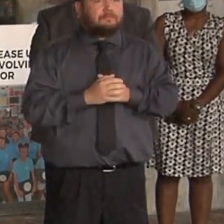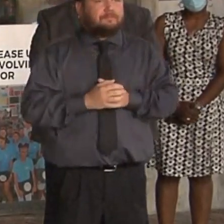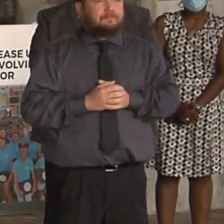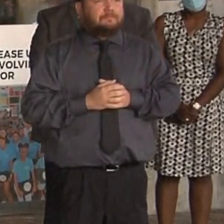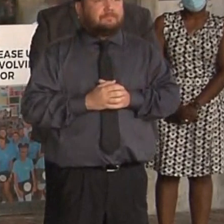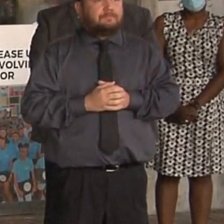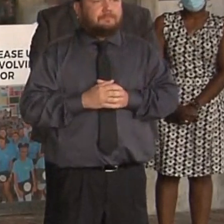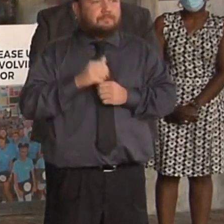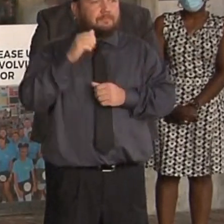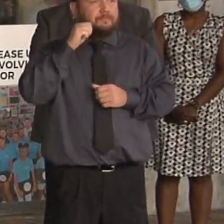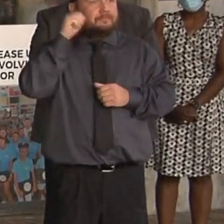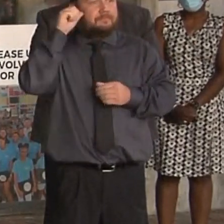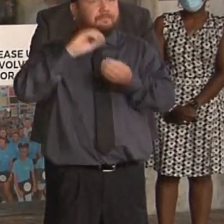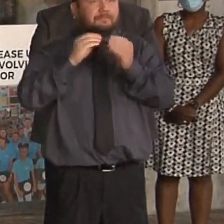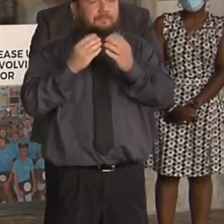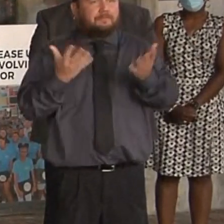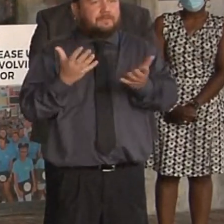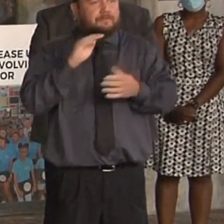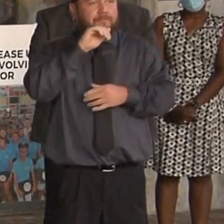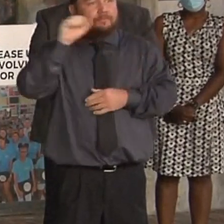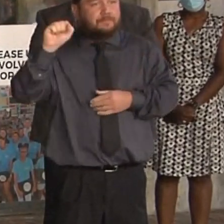state reached a total of